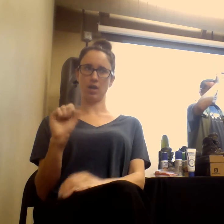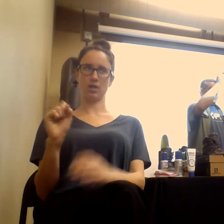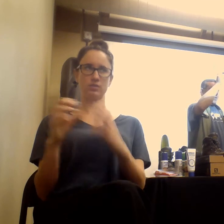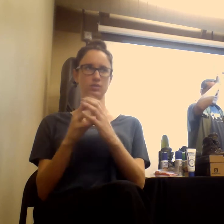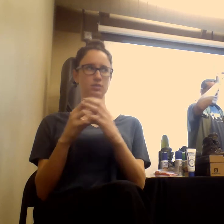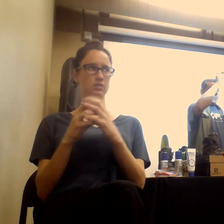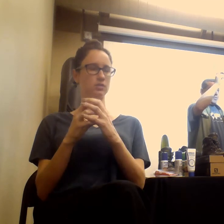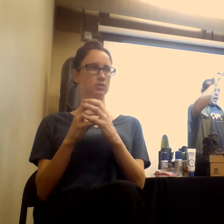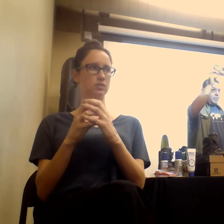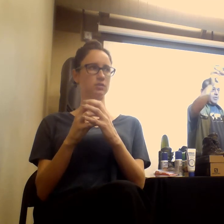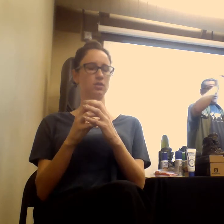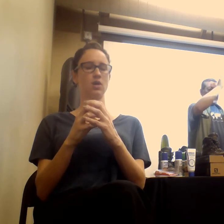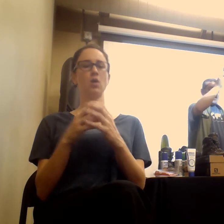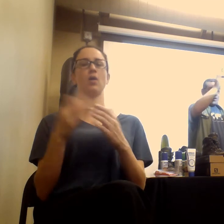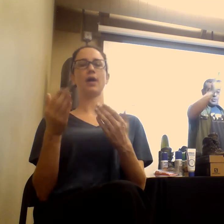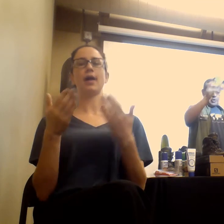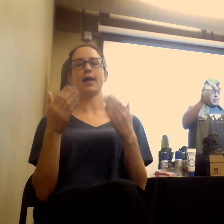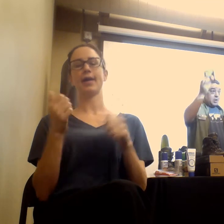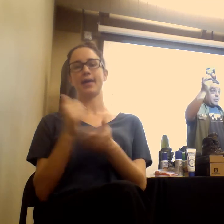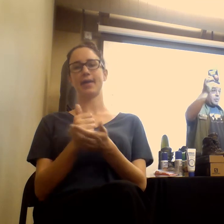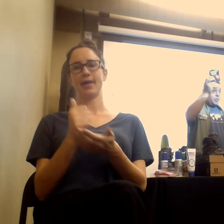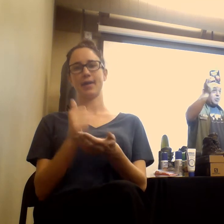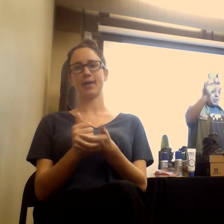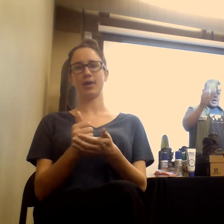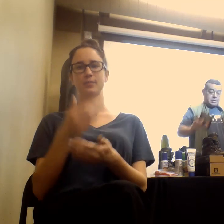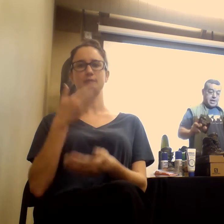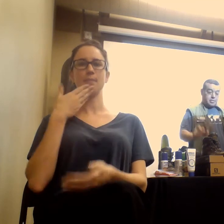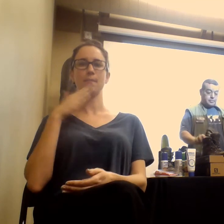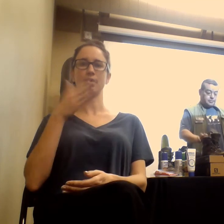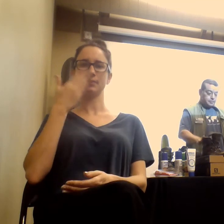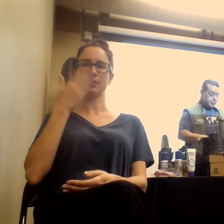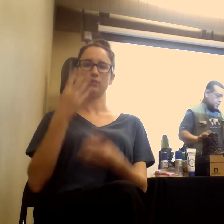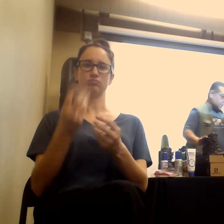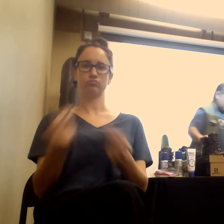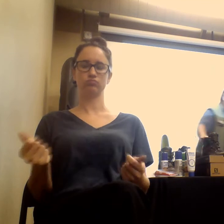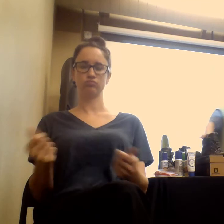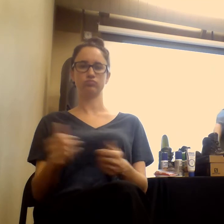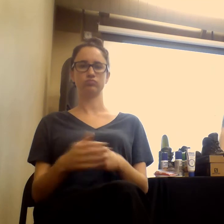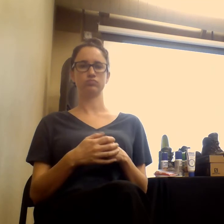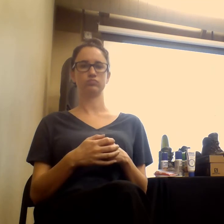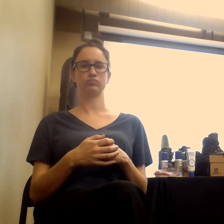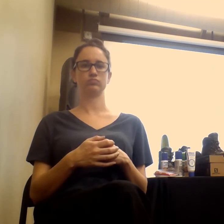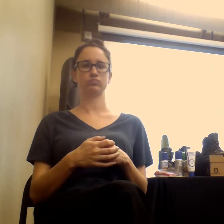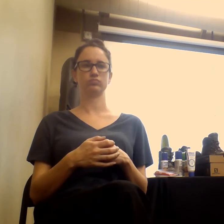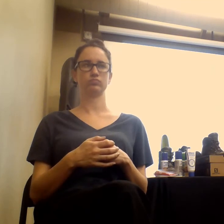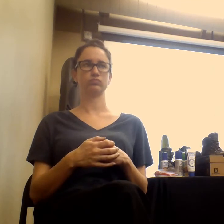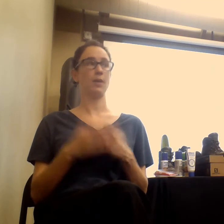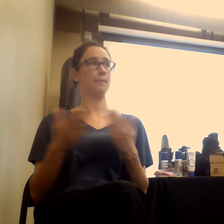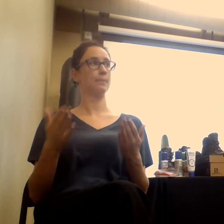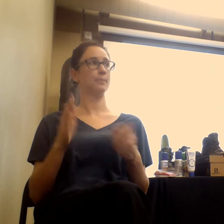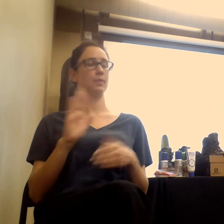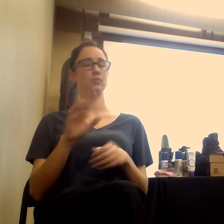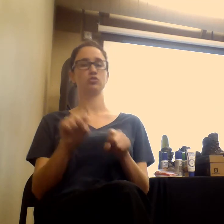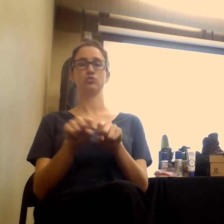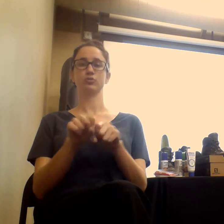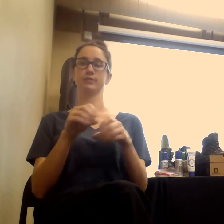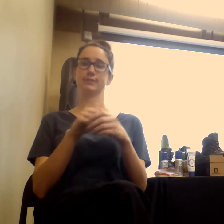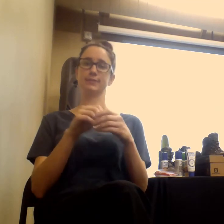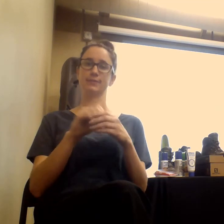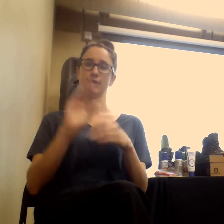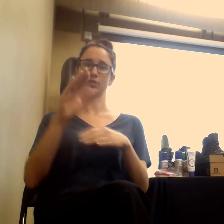deodorizing deals, right? Depends on where if you're keeping your boots in your house now, maybe it's not time to do that.